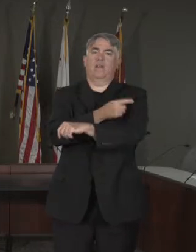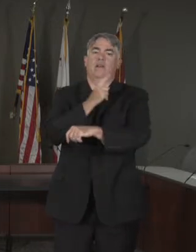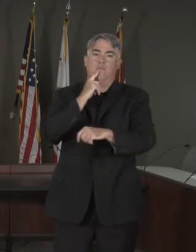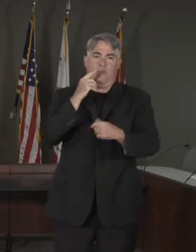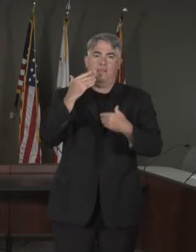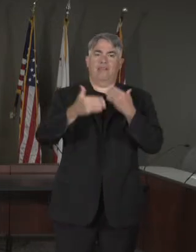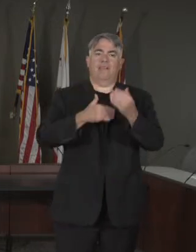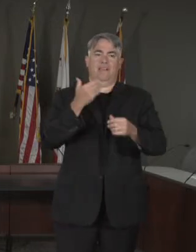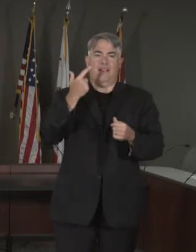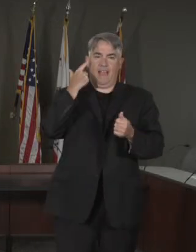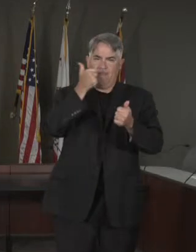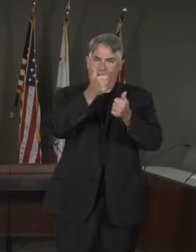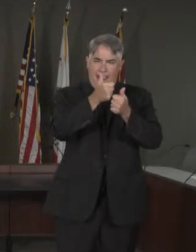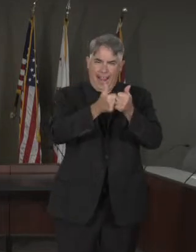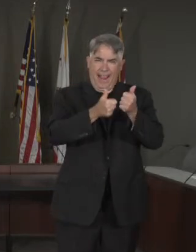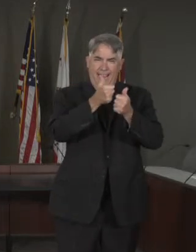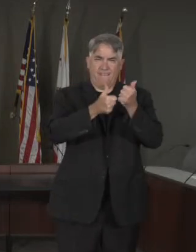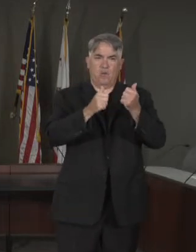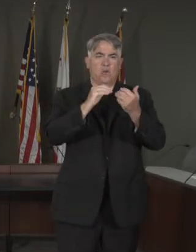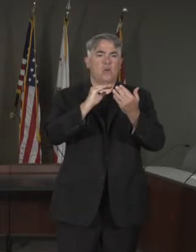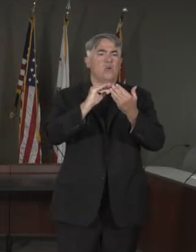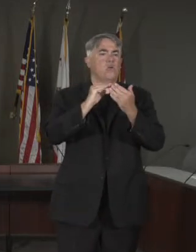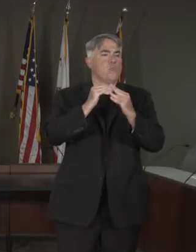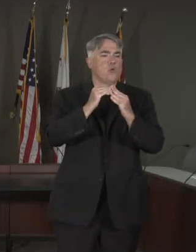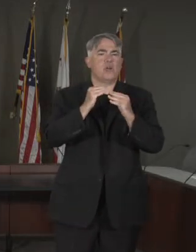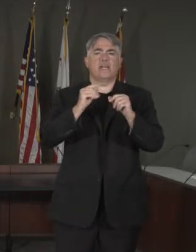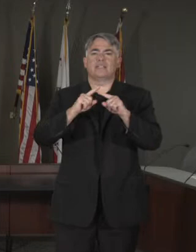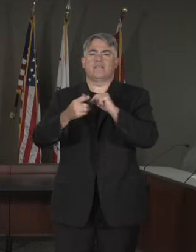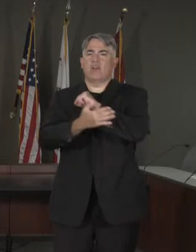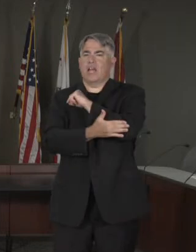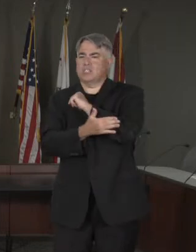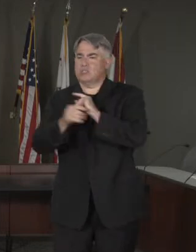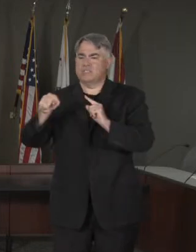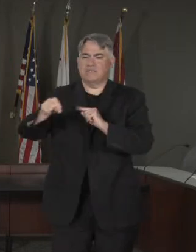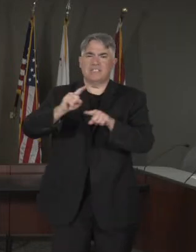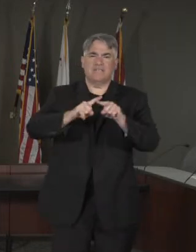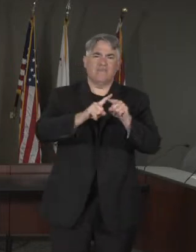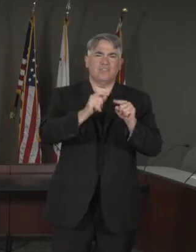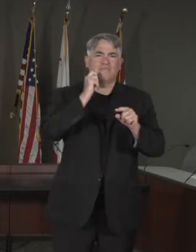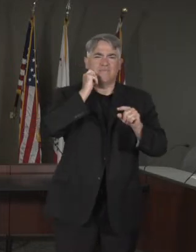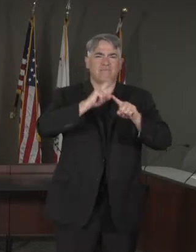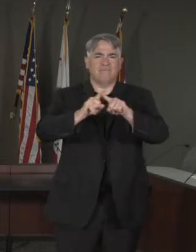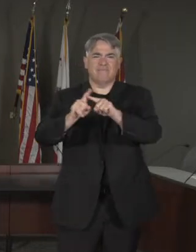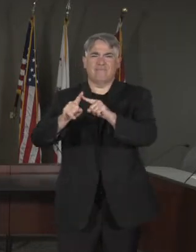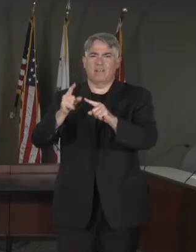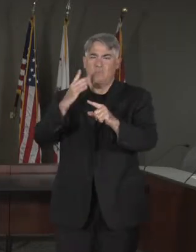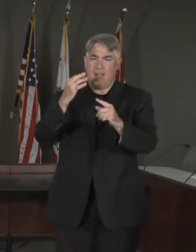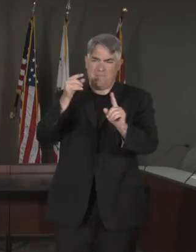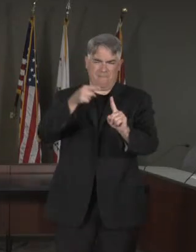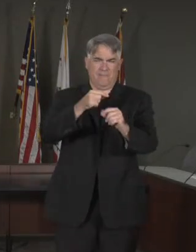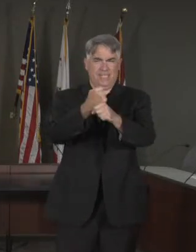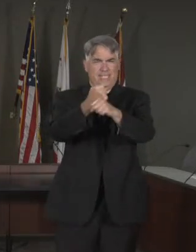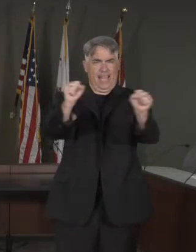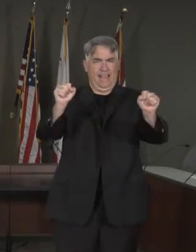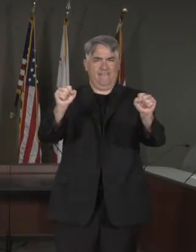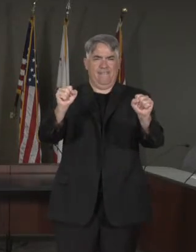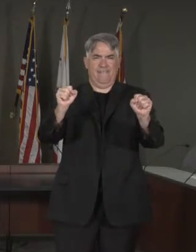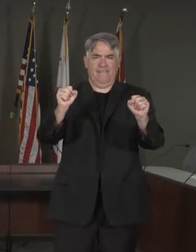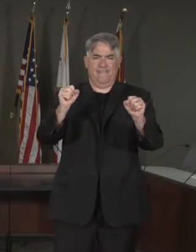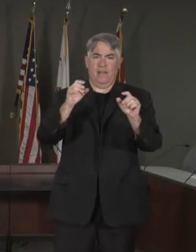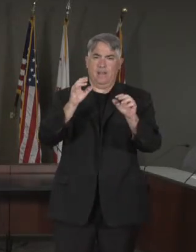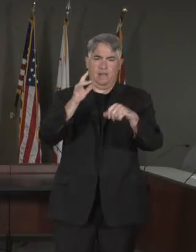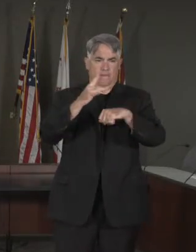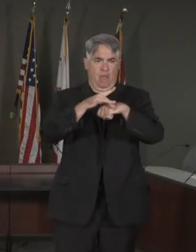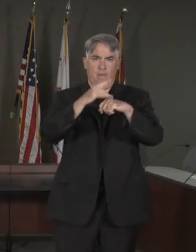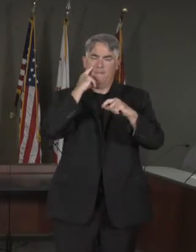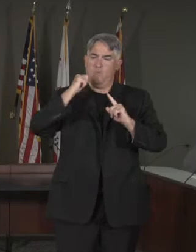community, free, safe, effective, accessible. And obviously our efforts will continue around the vaccine as we move